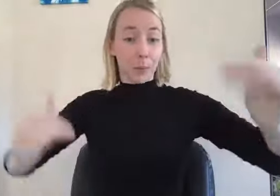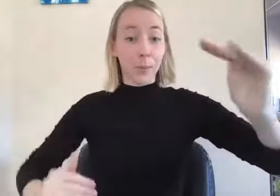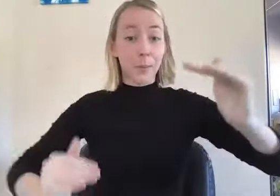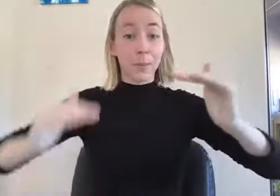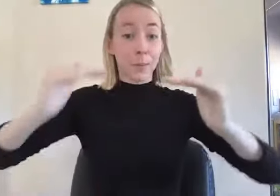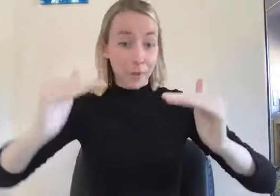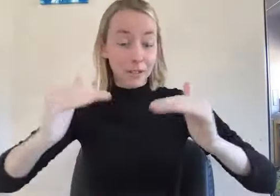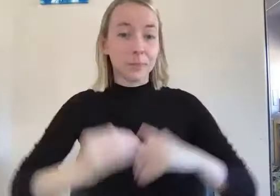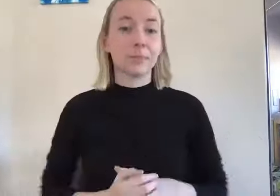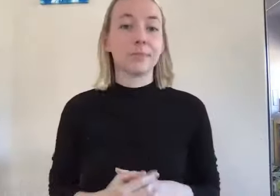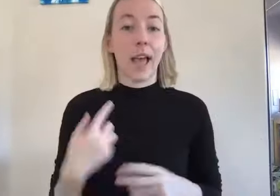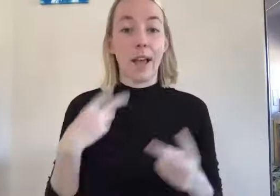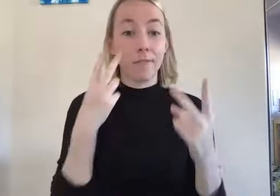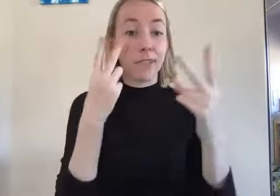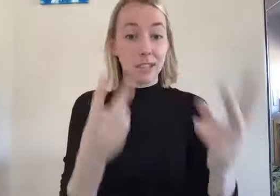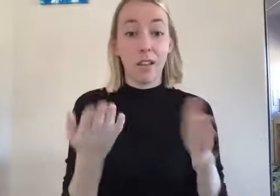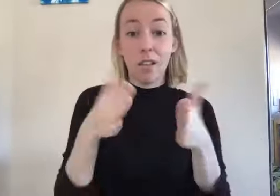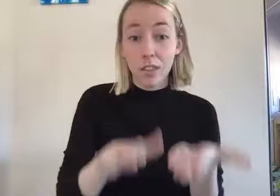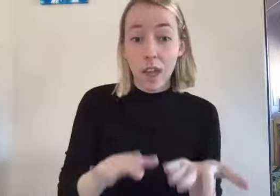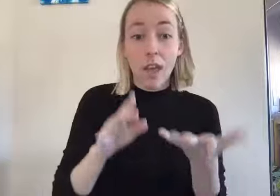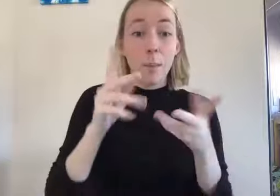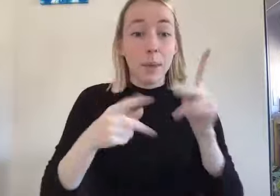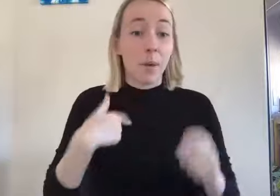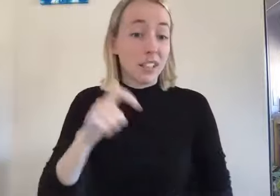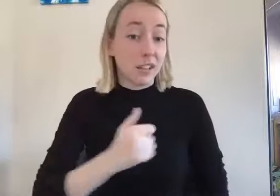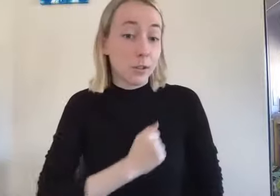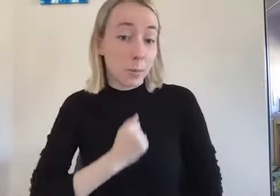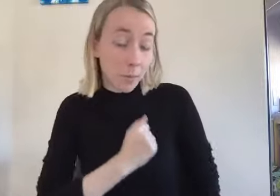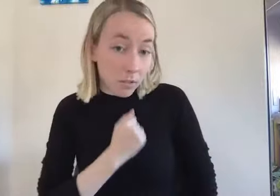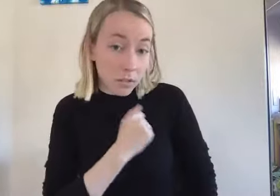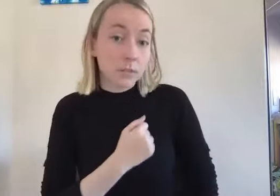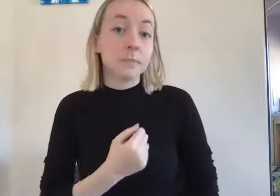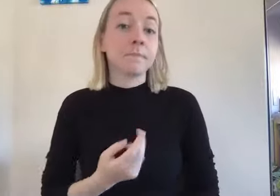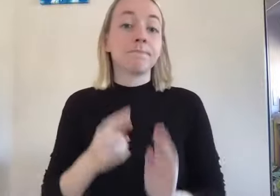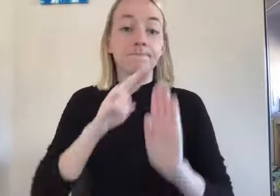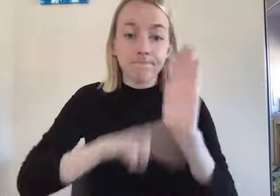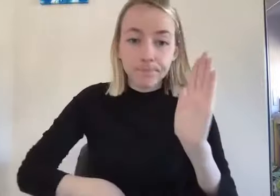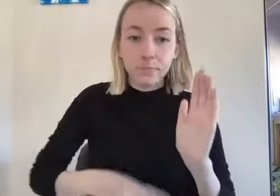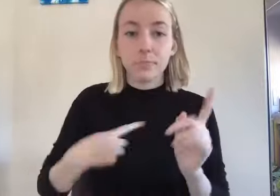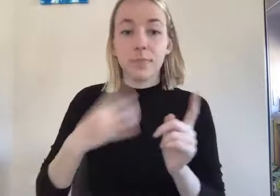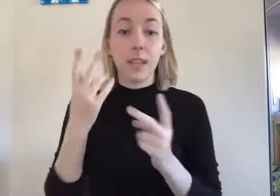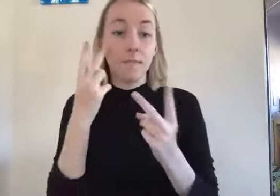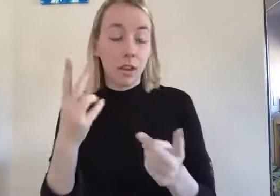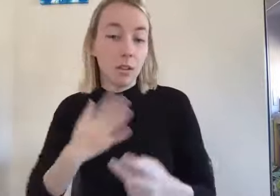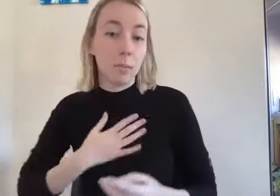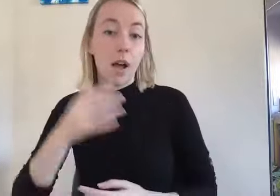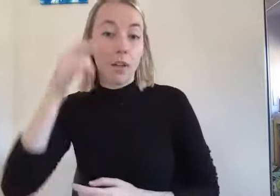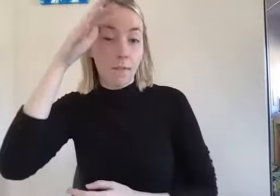to graves of people that I had owed amends to. I went to my father's